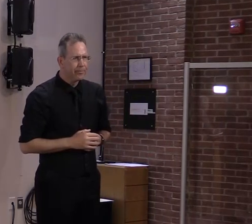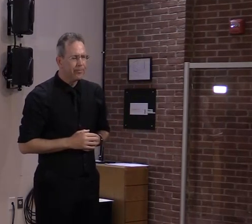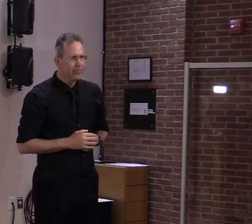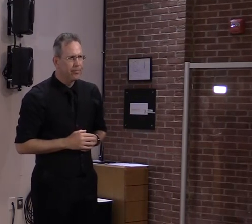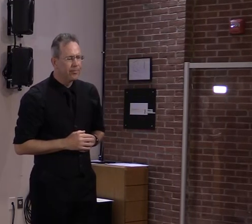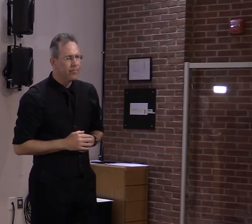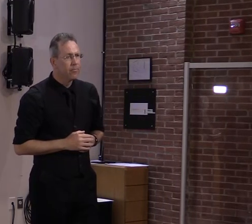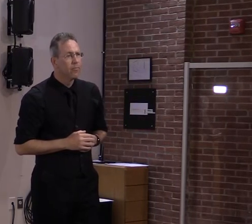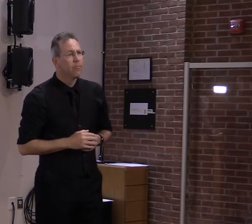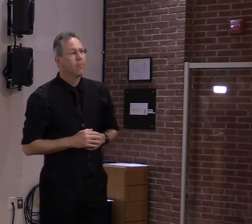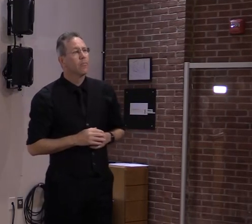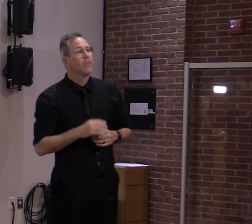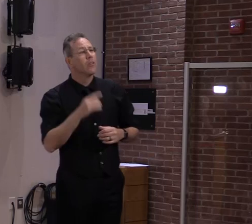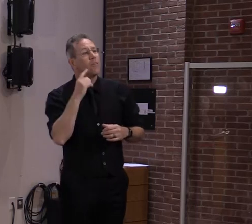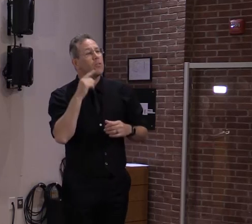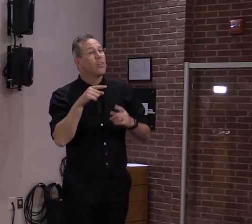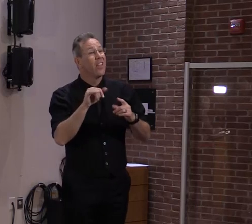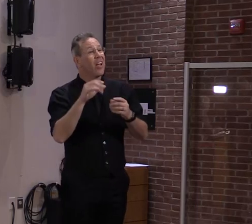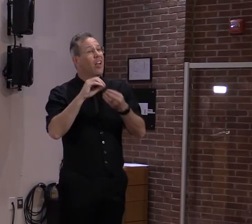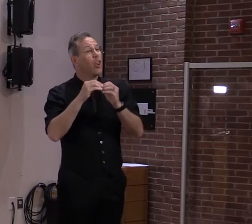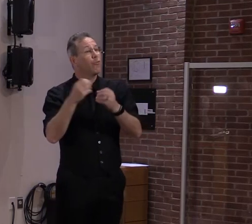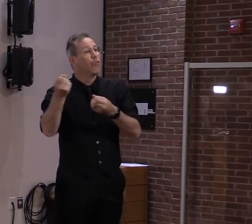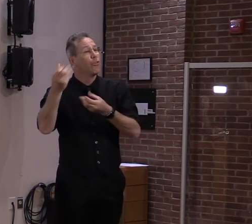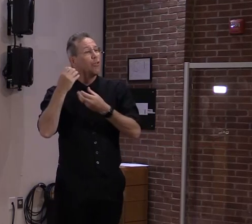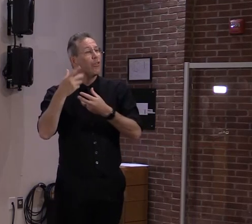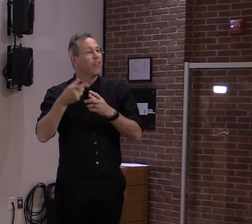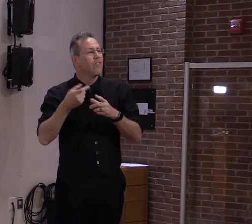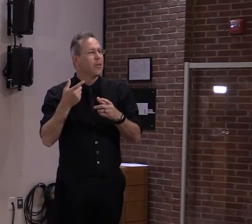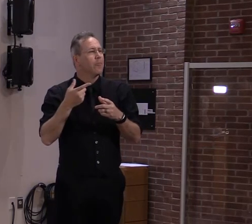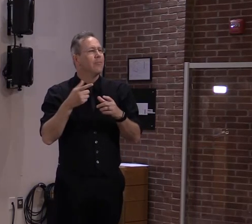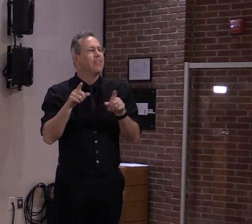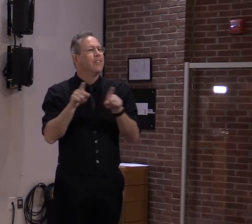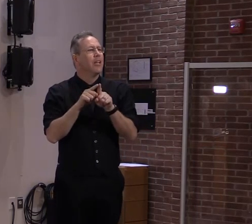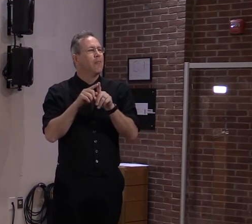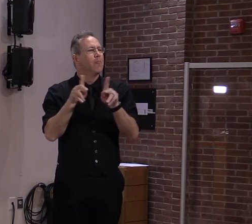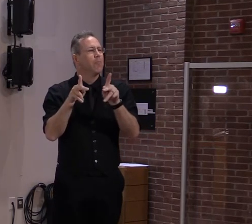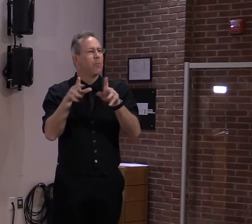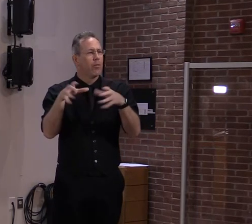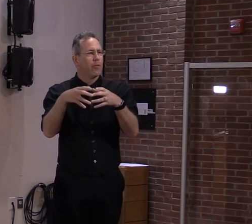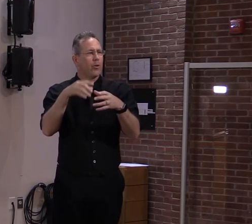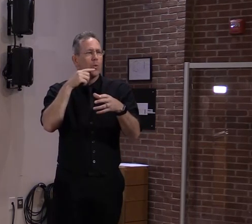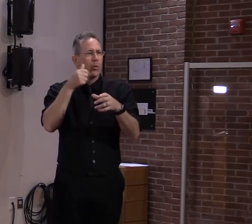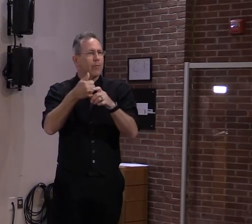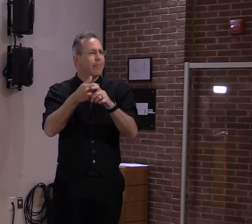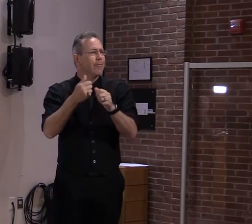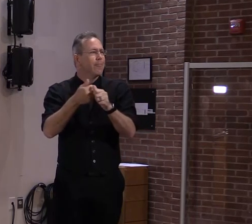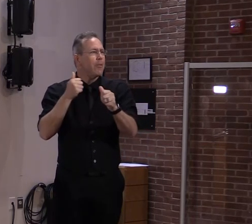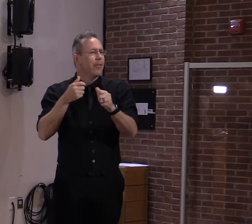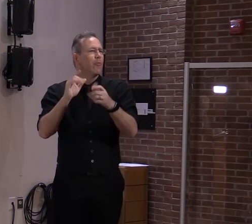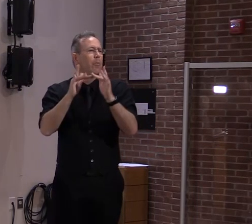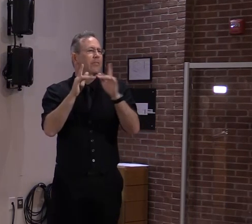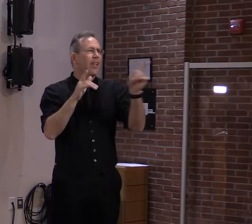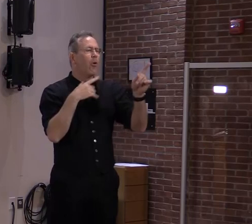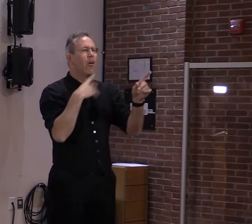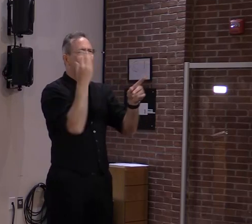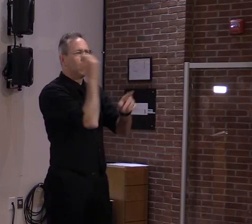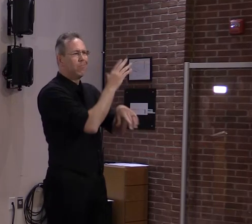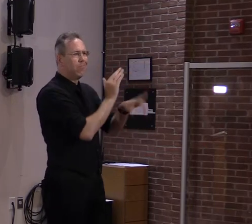from the same people who update the website. So let me figure out what's going